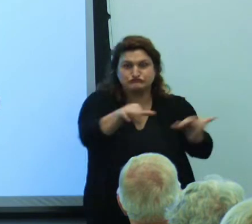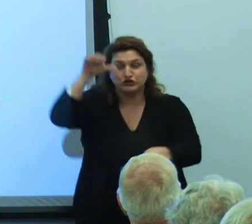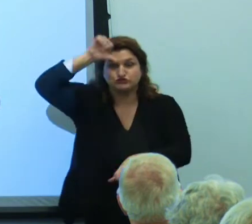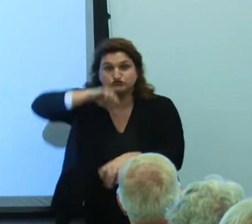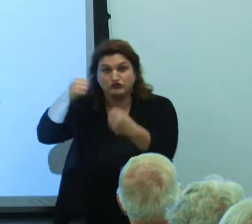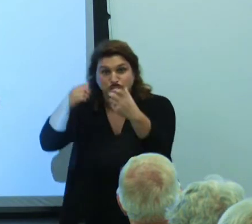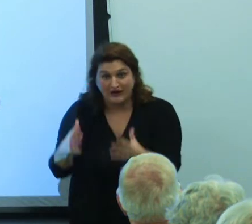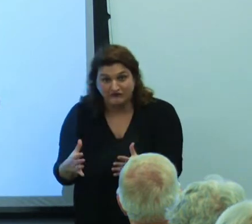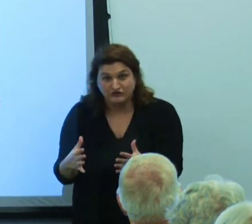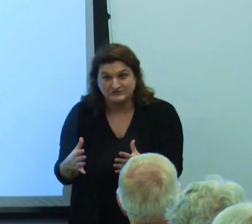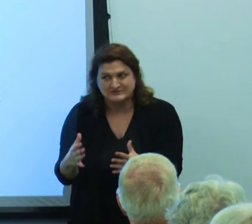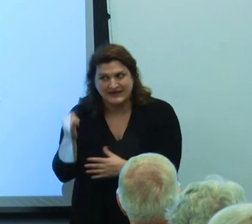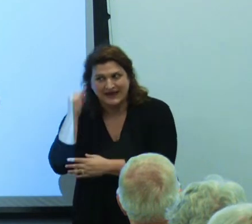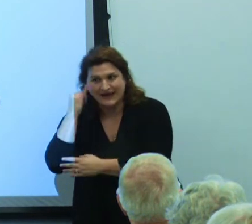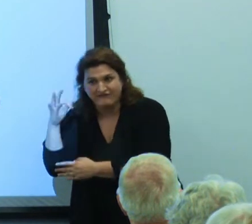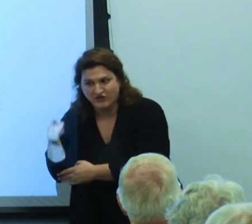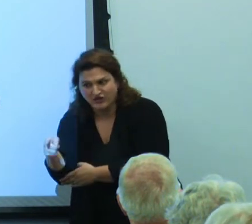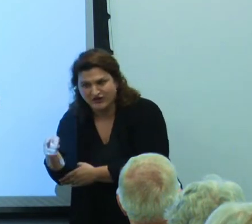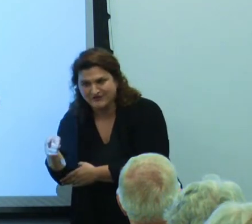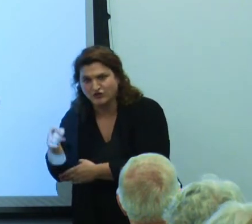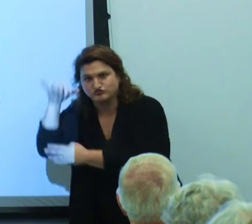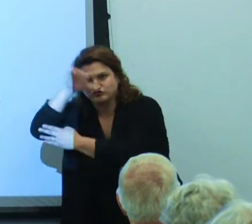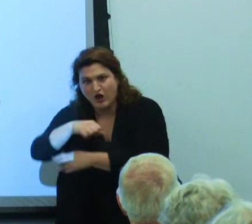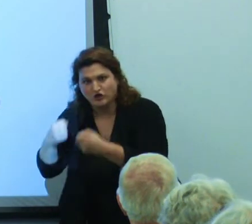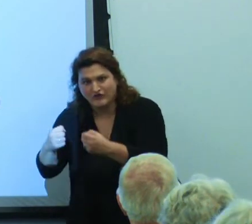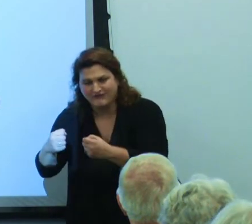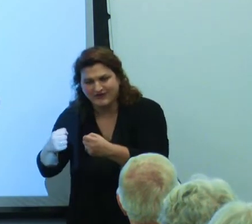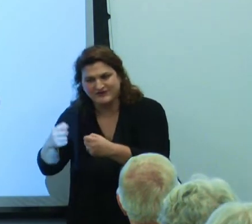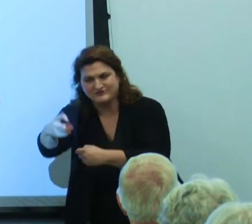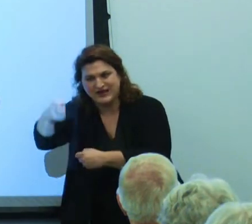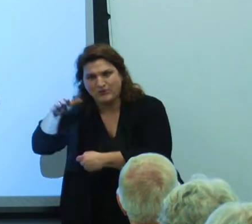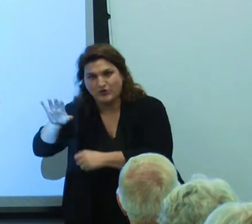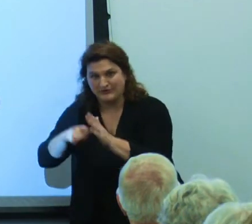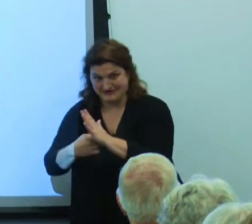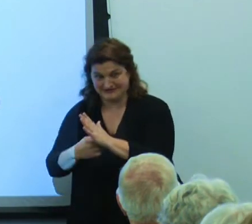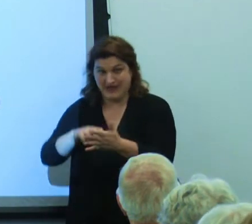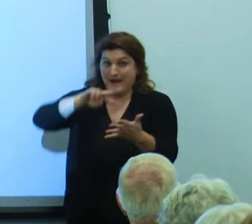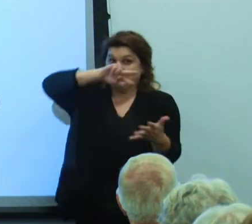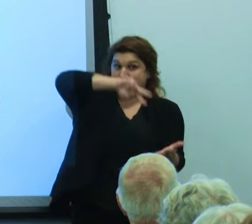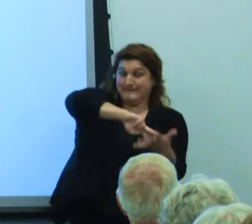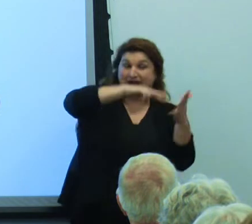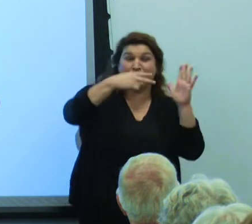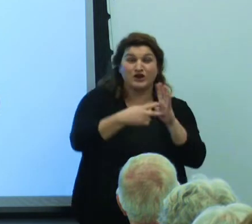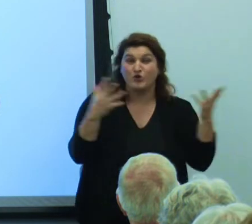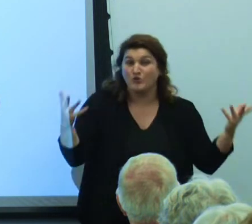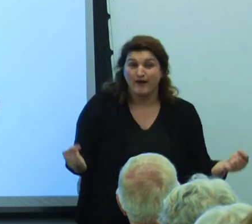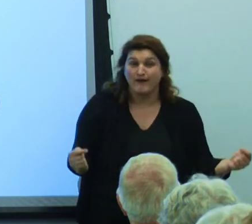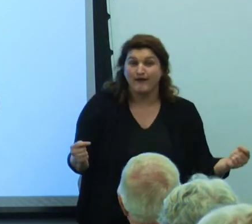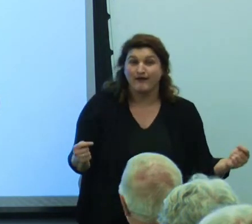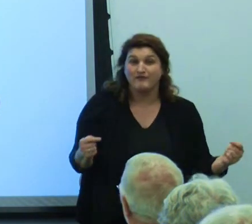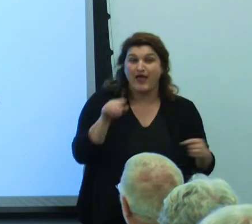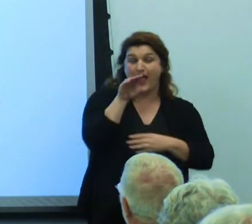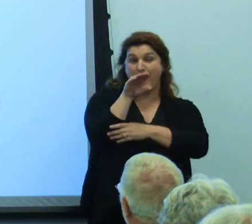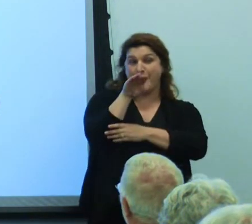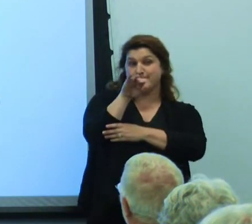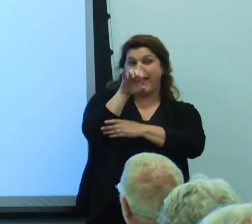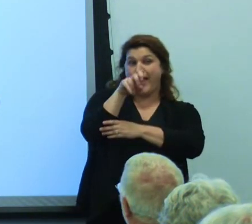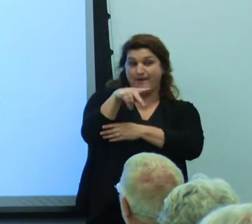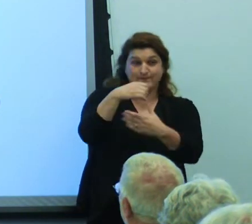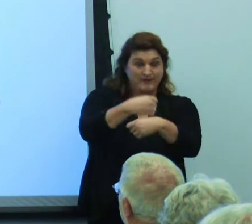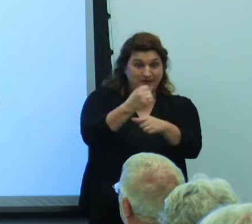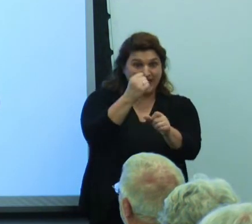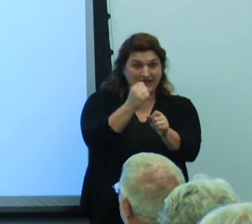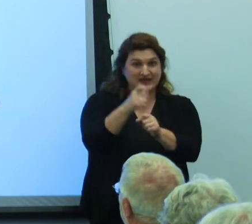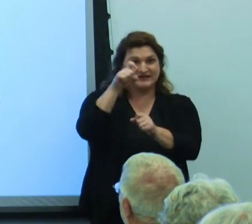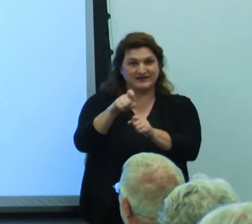their keys. We take away their keys, meaning that we need to put the map making in the hands